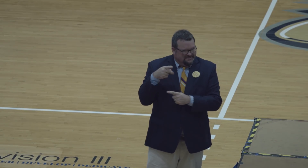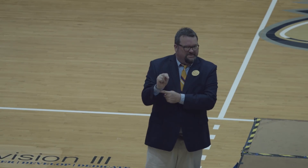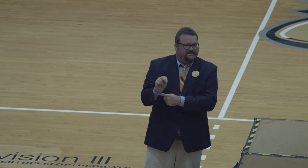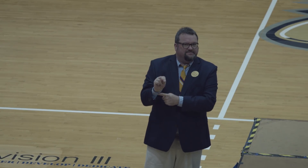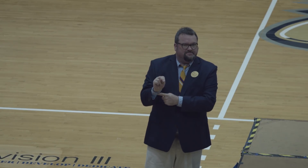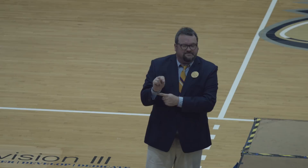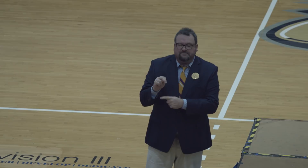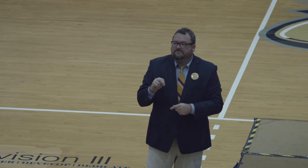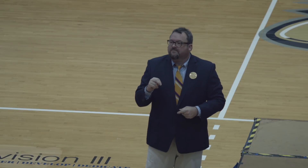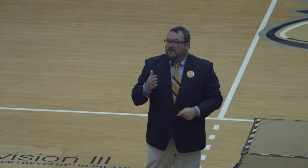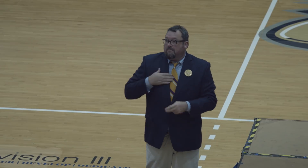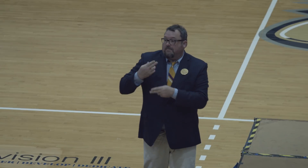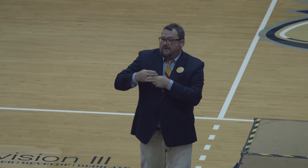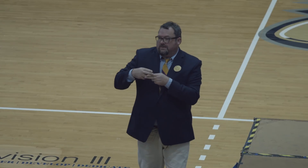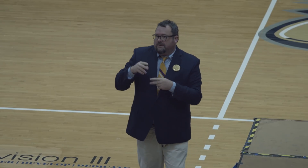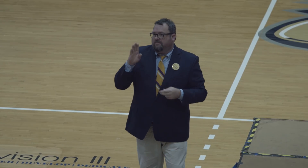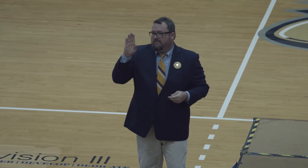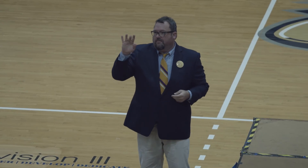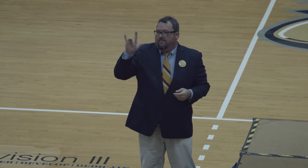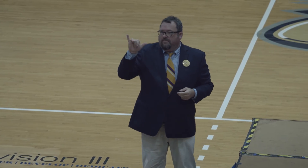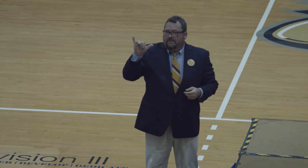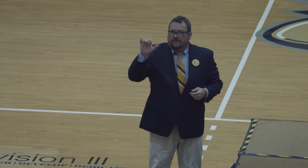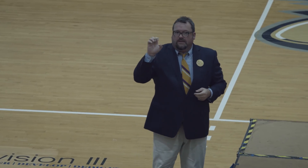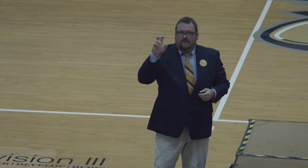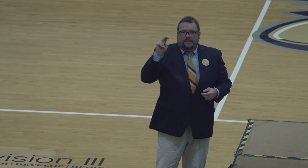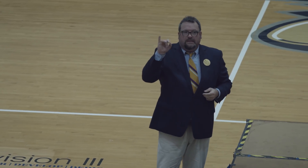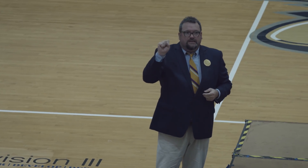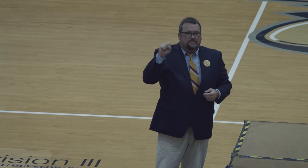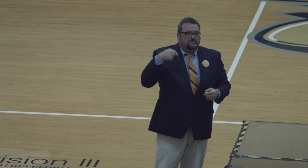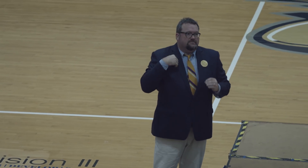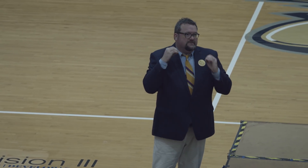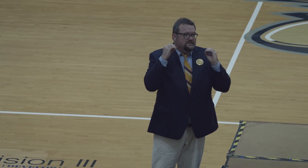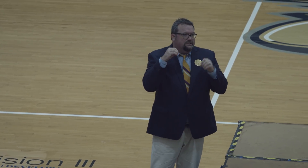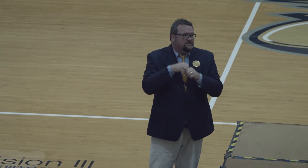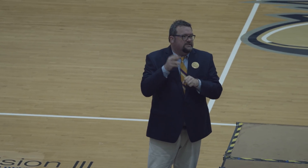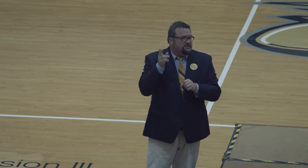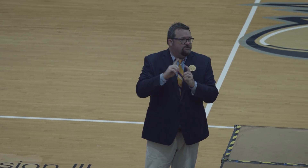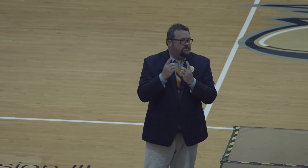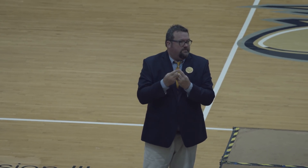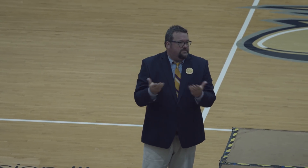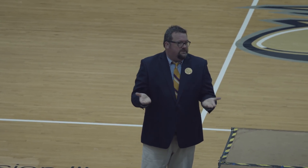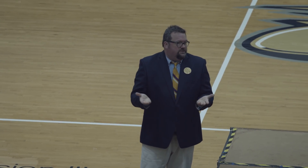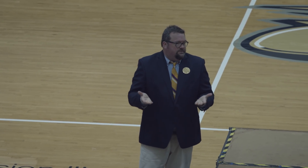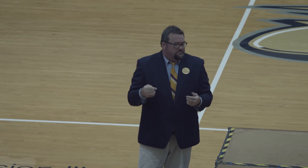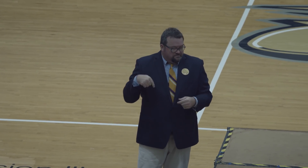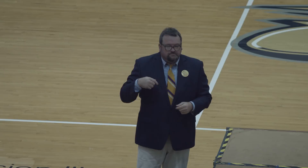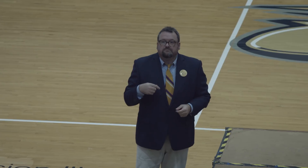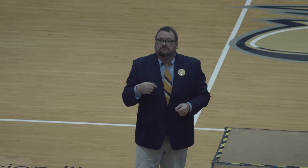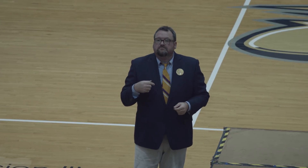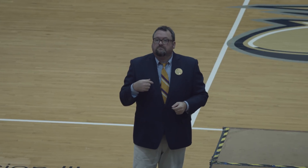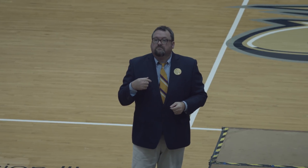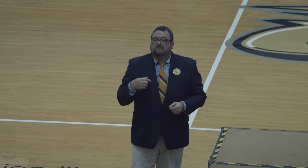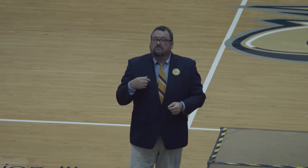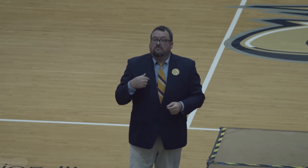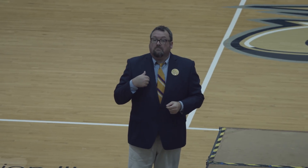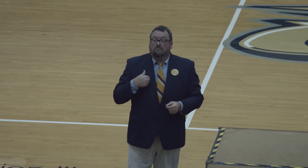years. 30 years of Deaf President Now. I'm William Innes. I teach in the history department here.